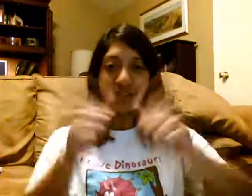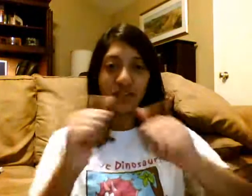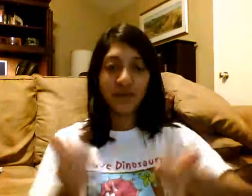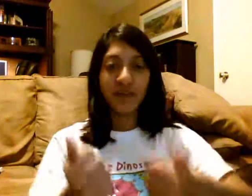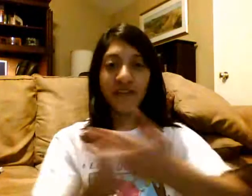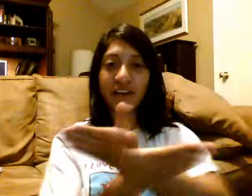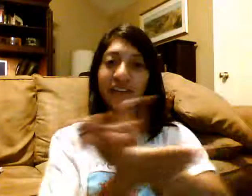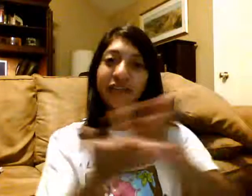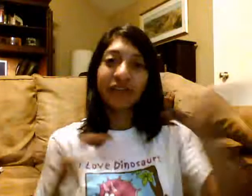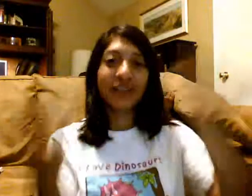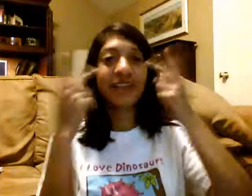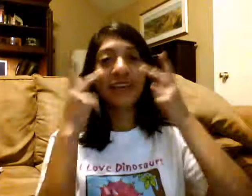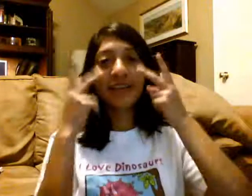see.